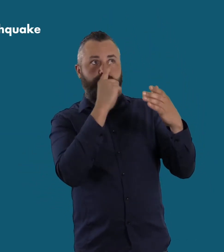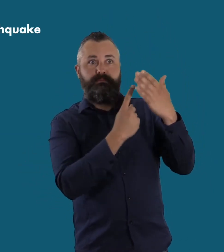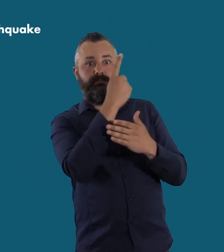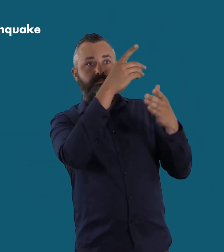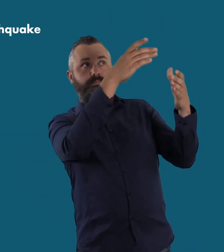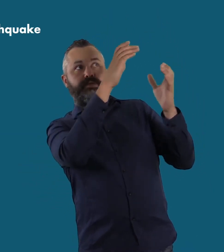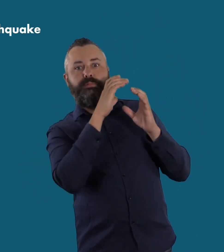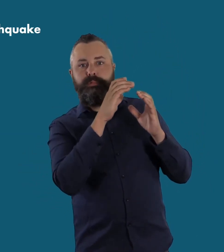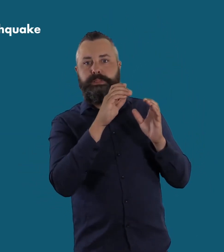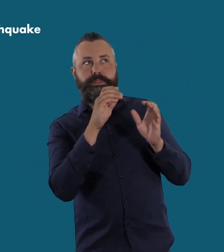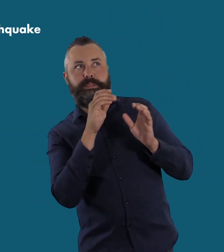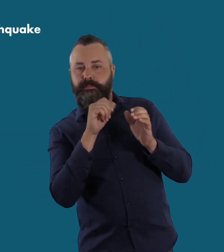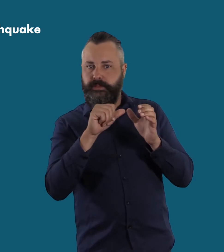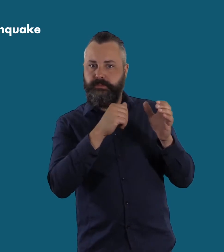such as hanging items on ceilings and walls.